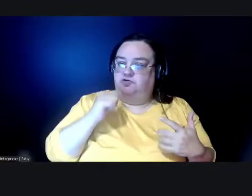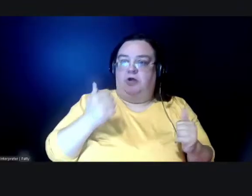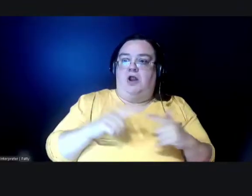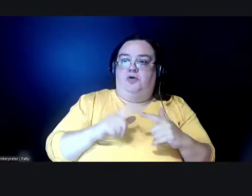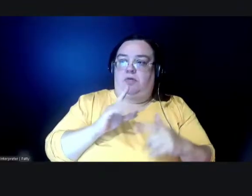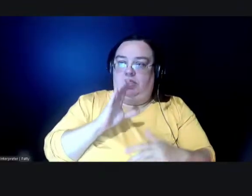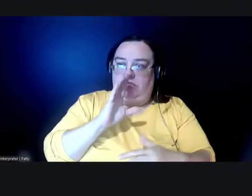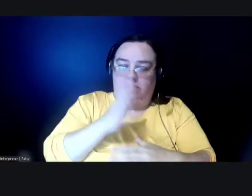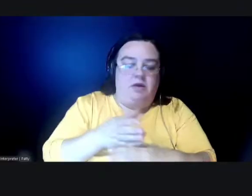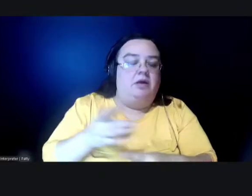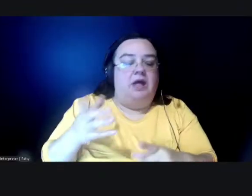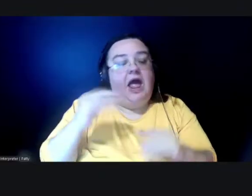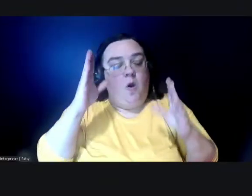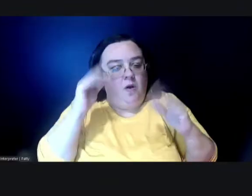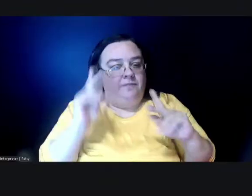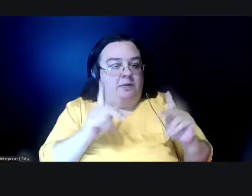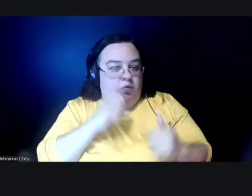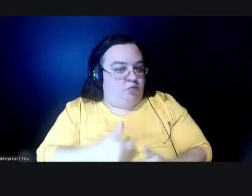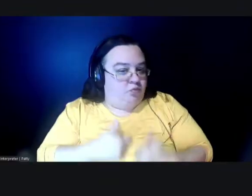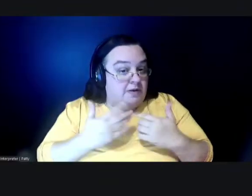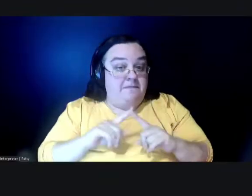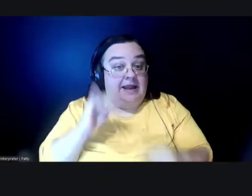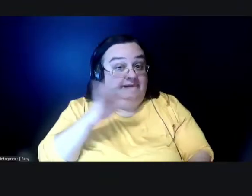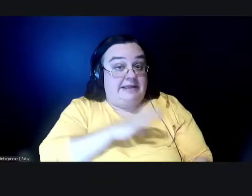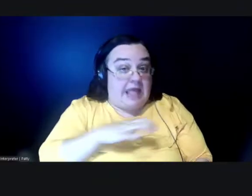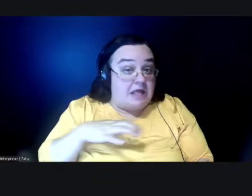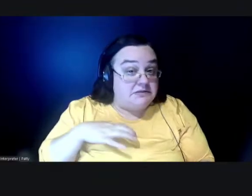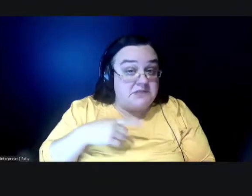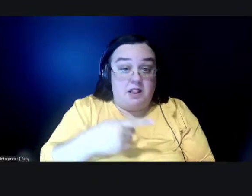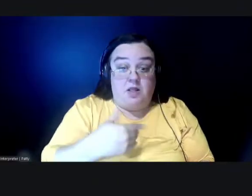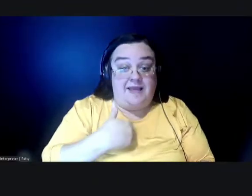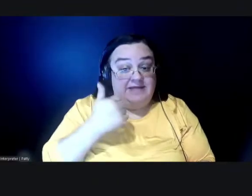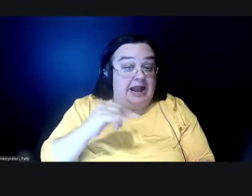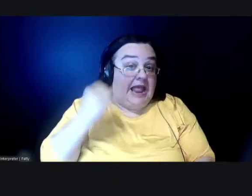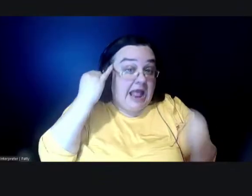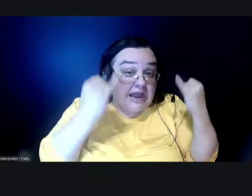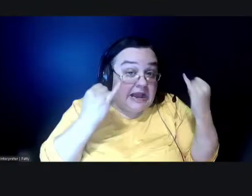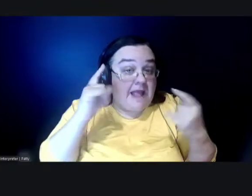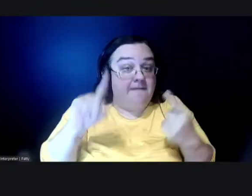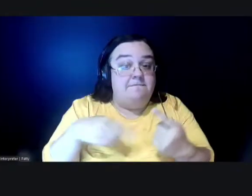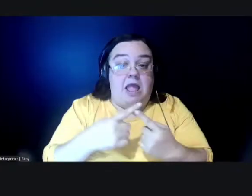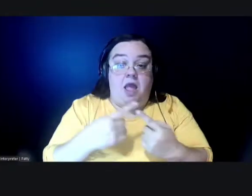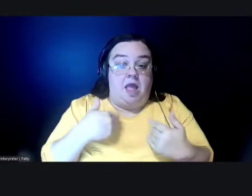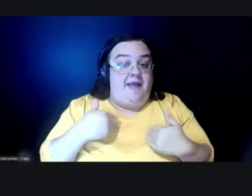and hopefully residents. But if council members have ideas about, a special